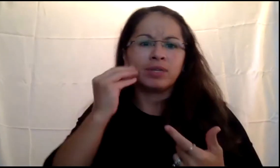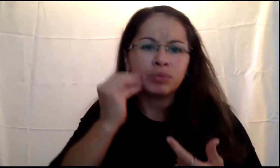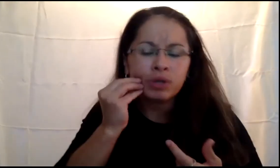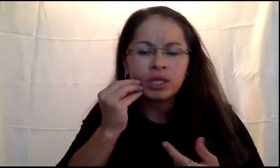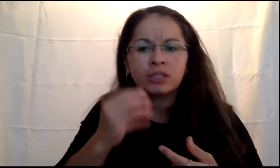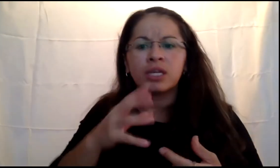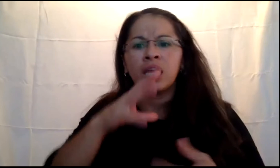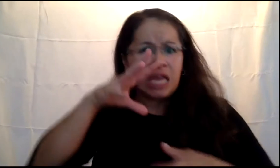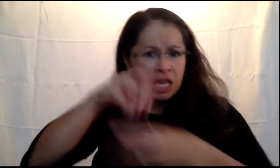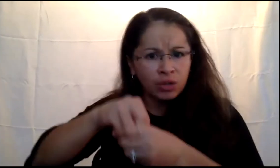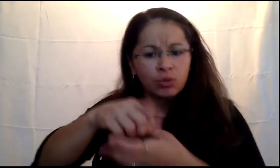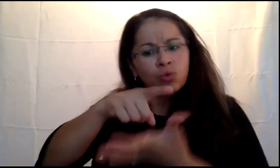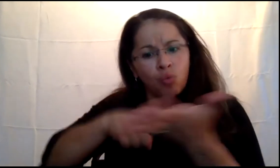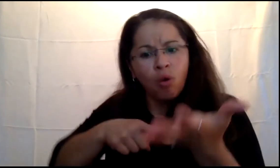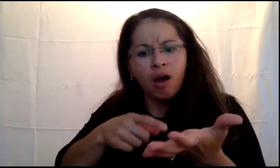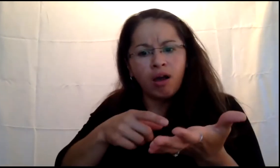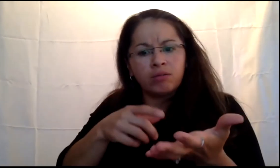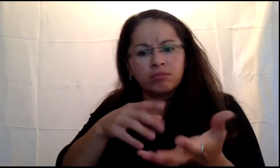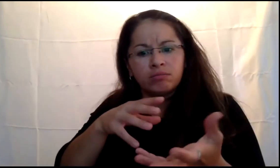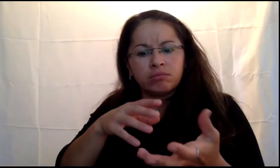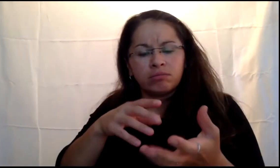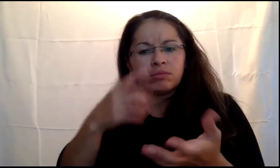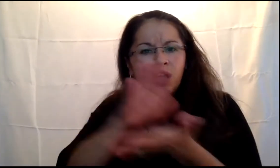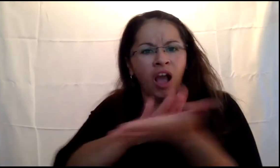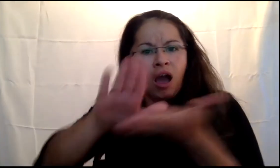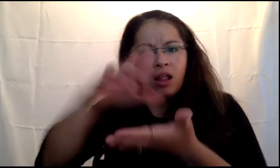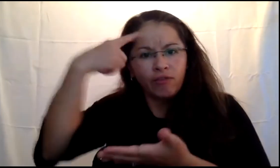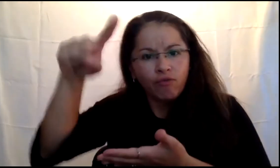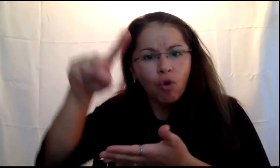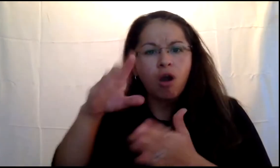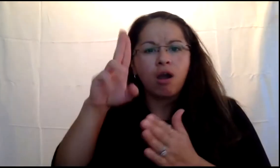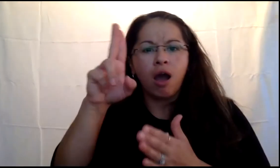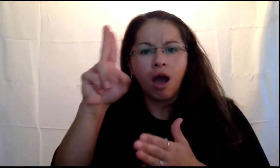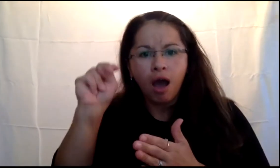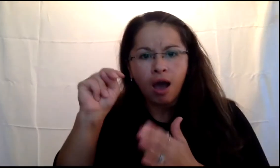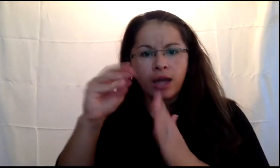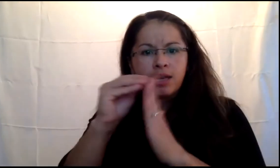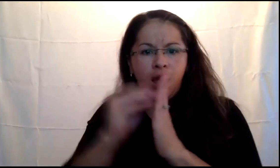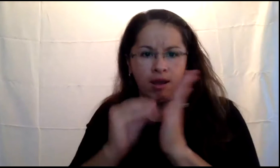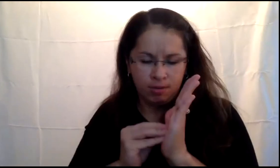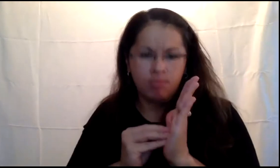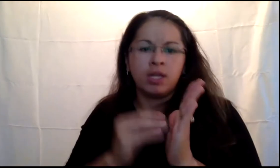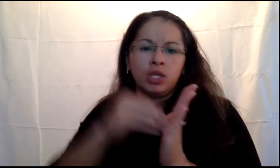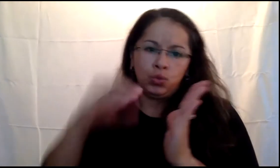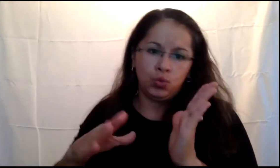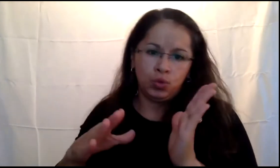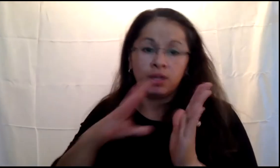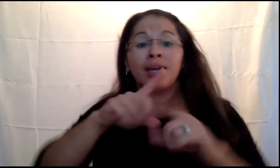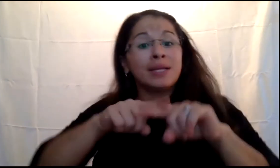that college does for undocumented students, and then also understanding, depending on your state and where you are, the differences